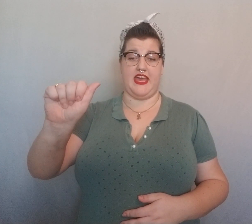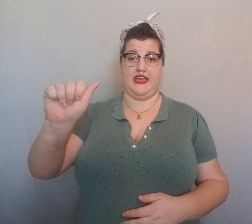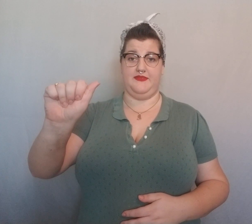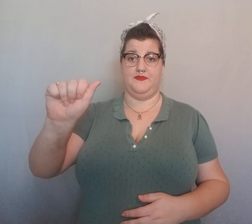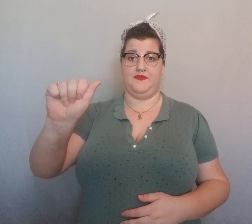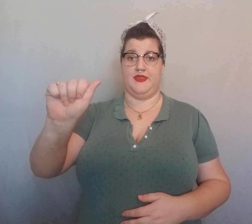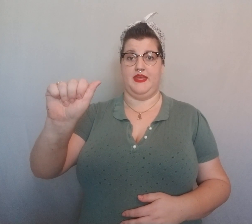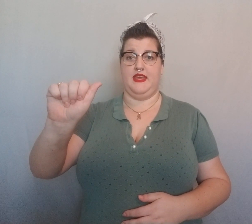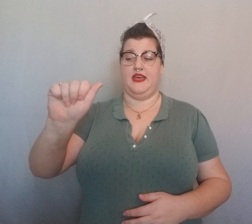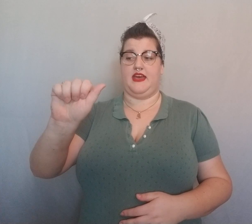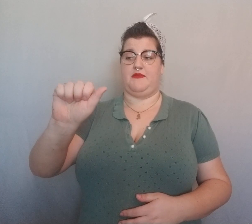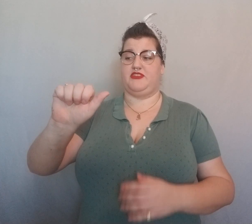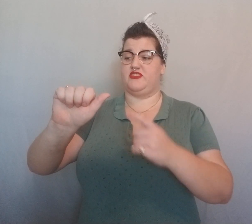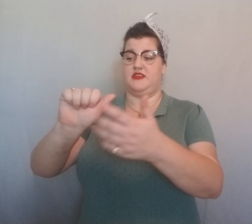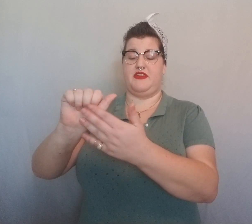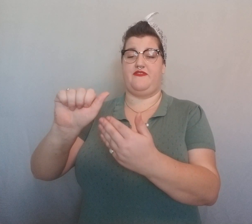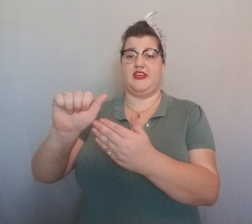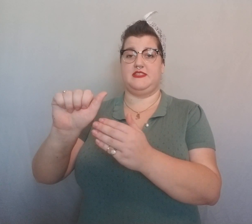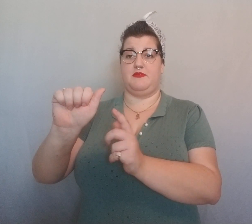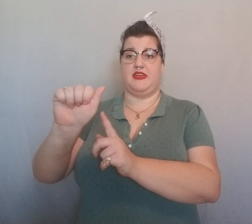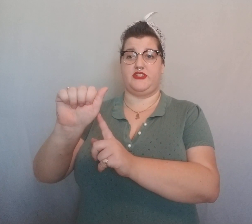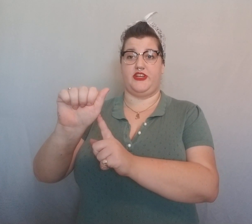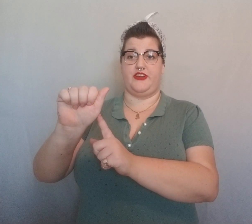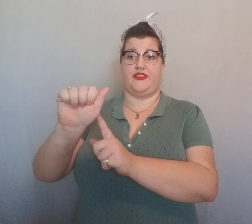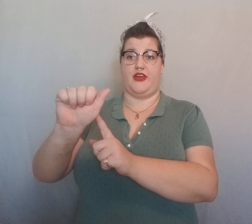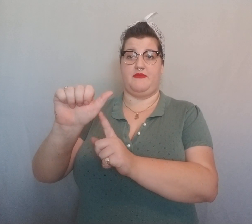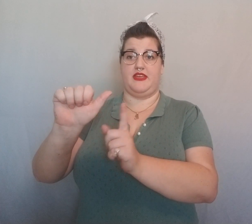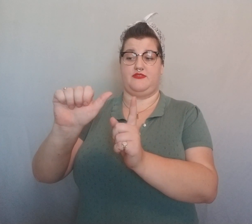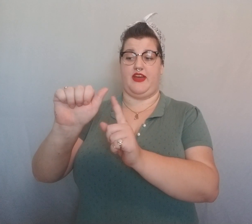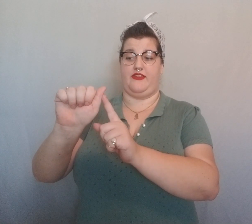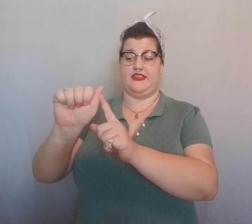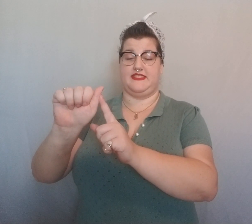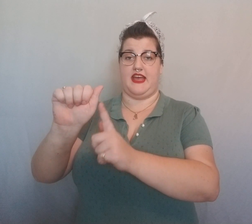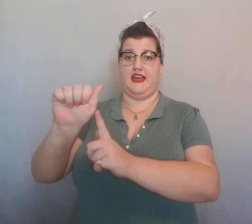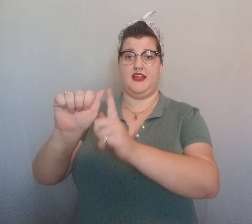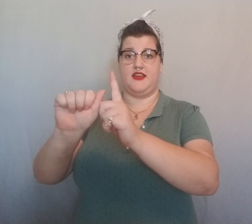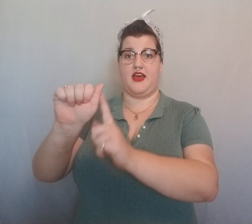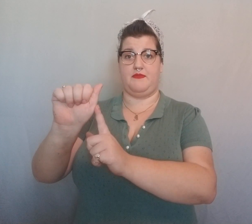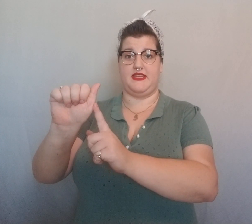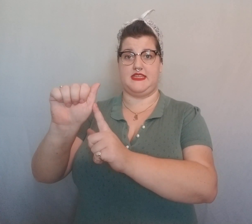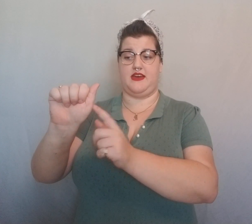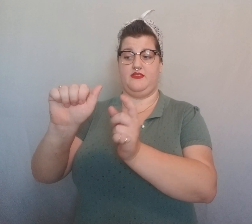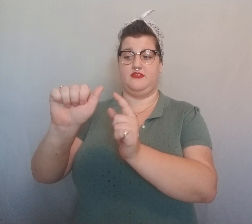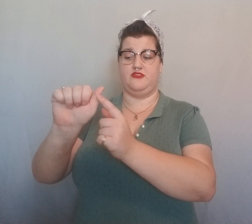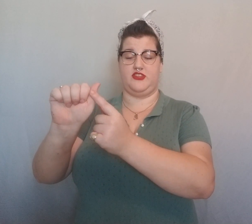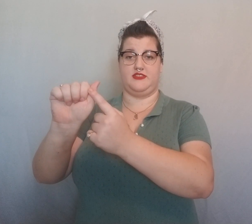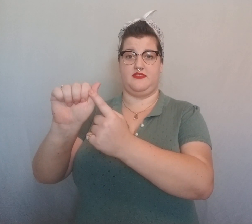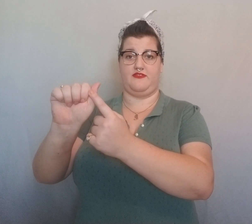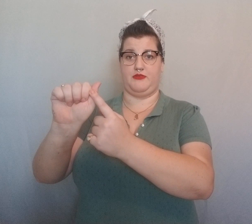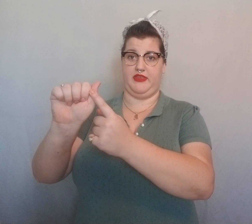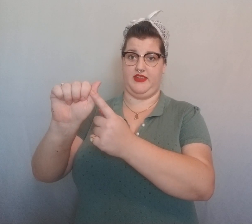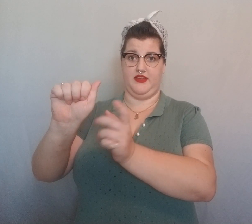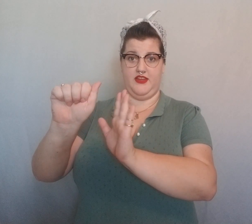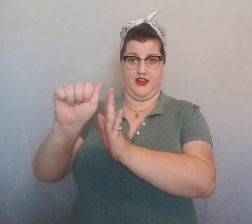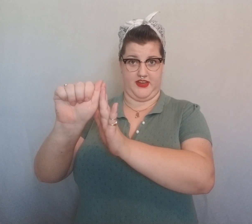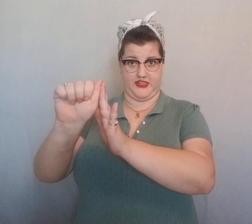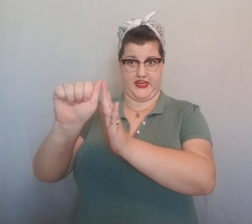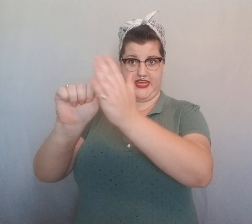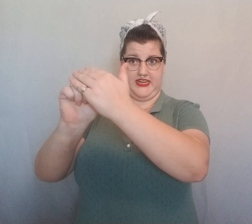A. It's just going to be a fist, but make sure your thumb is right on the side, up and down, just firmly onto your hand, and then all